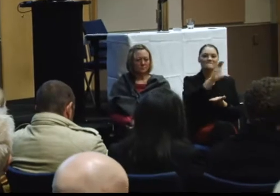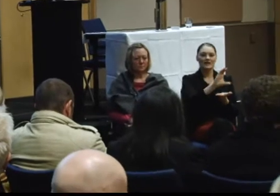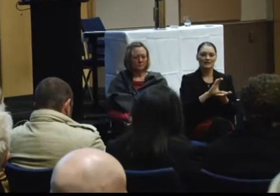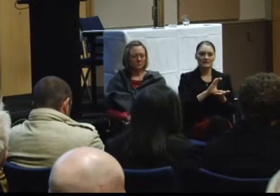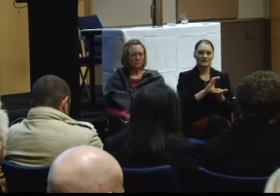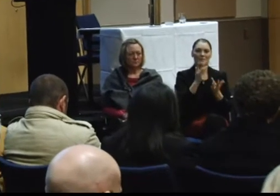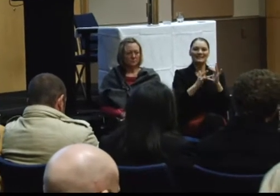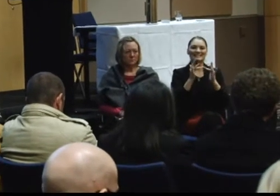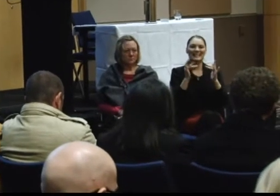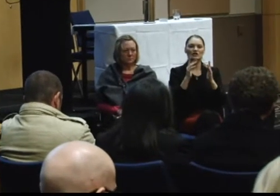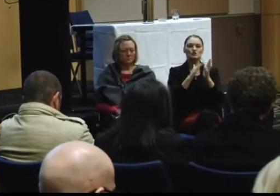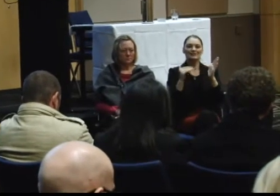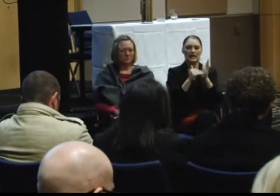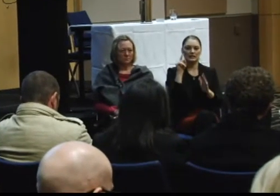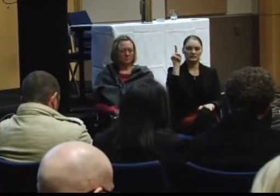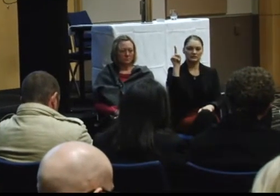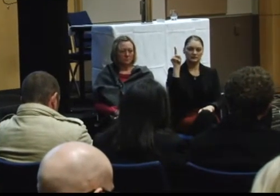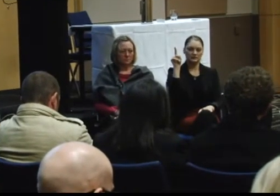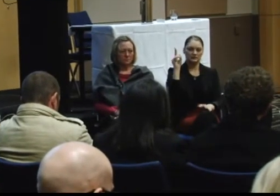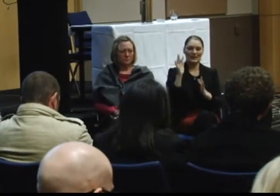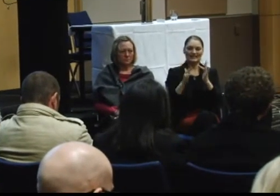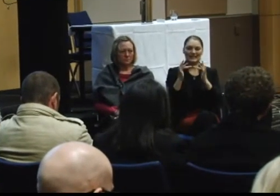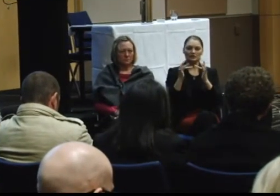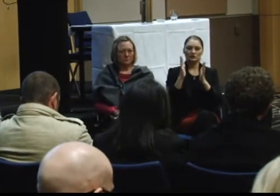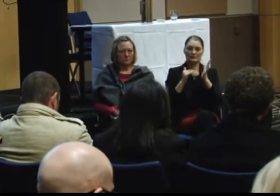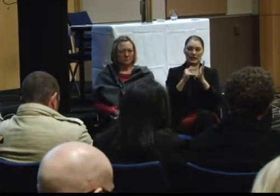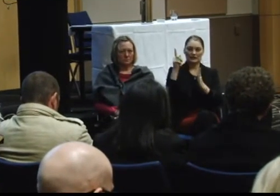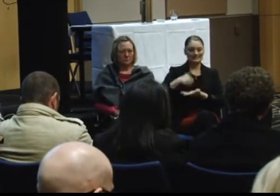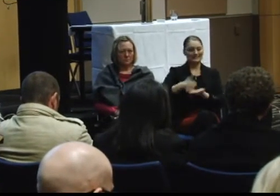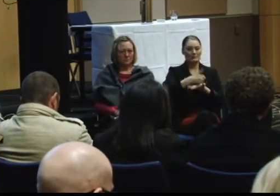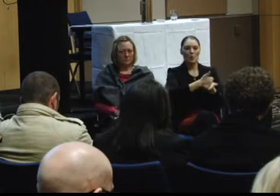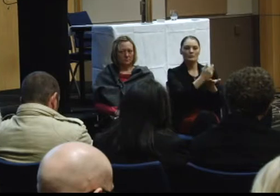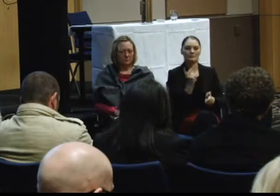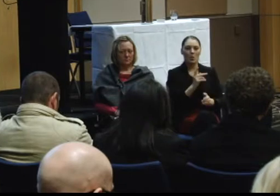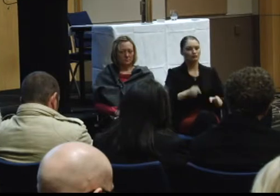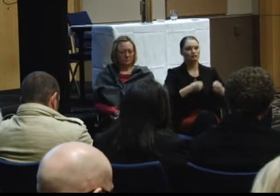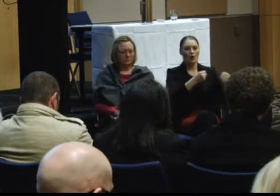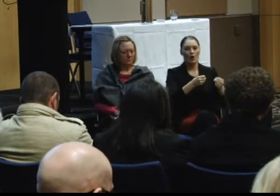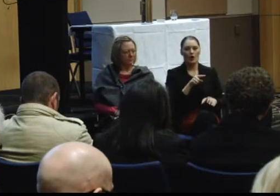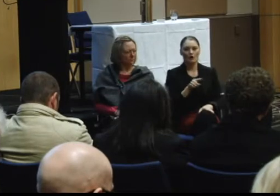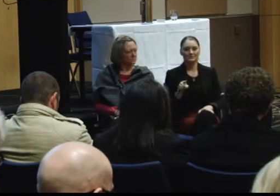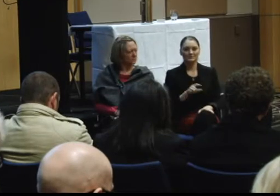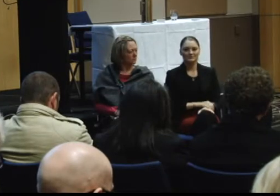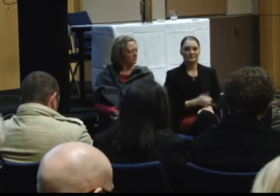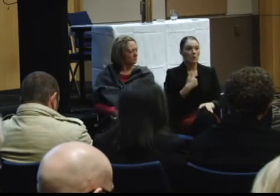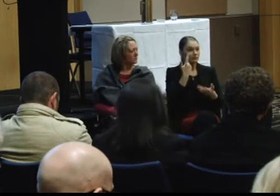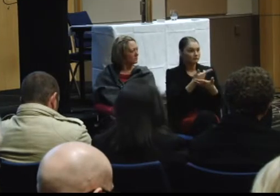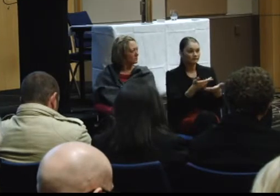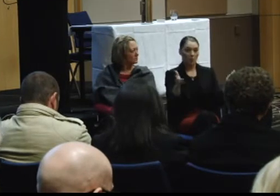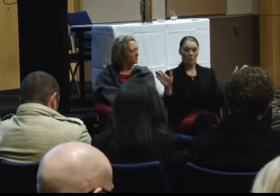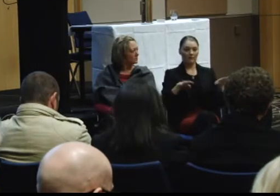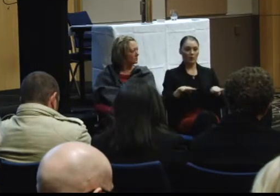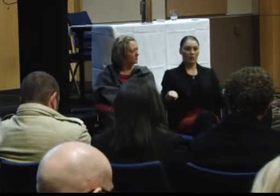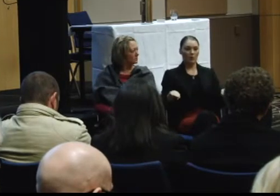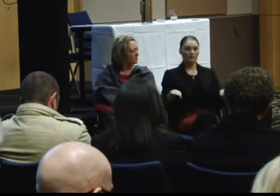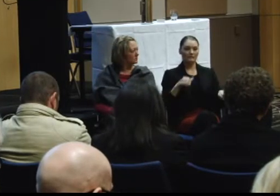Internet New Zealand. So, Internet New Zealand does support this stuff very strongly. Now, I'd like to just open it up in general to anyone else